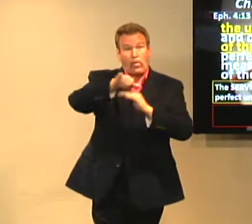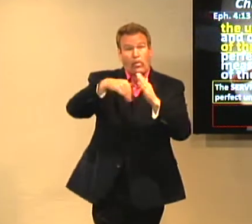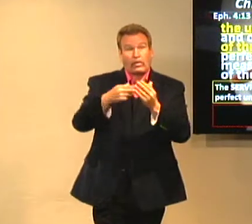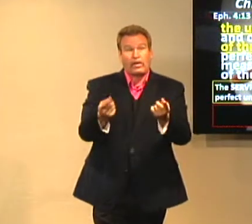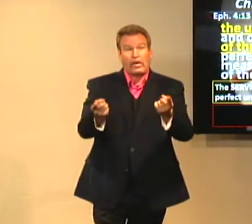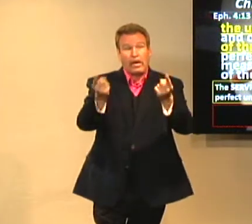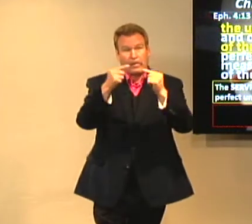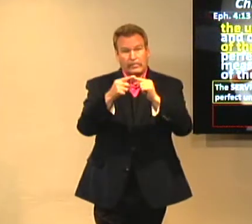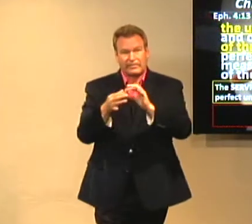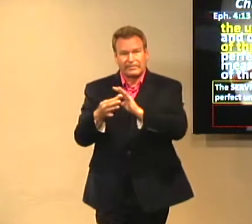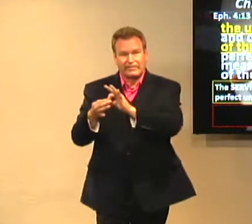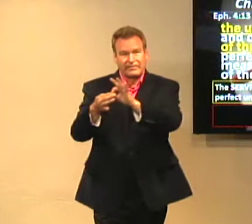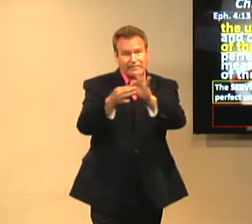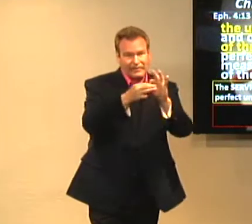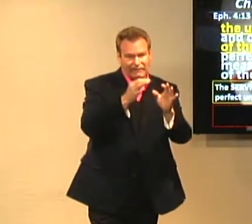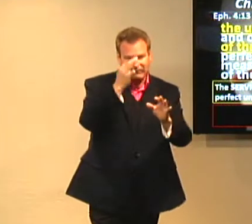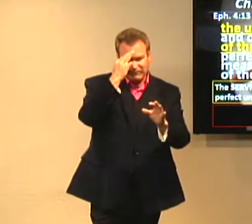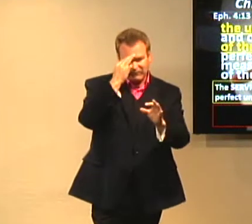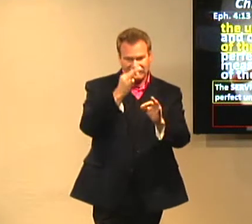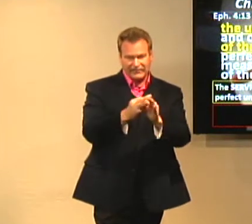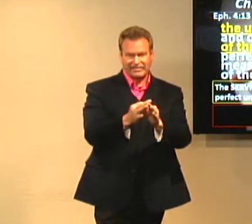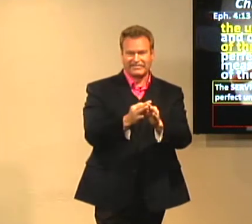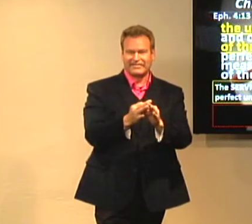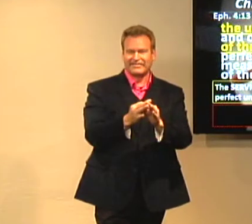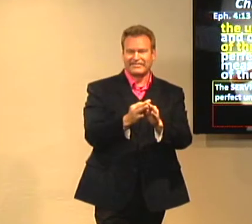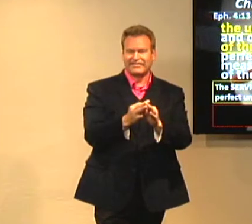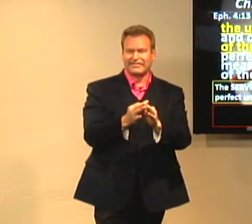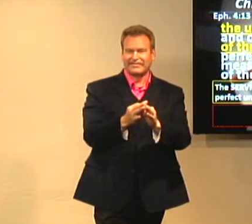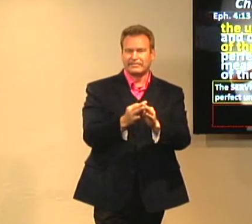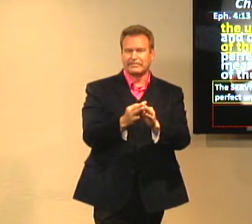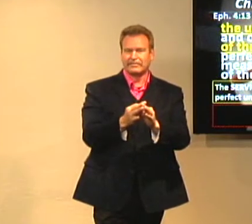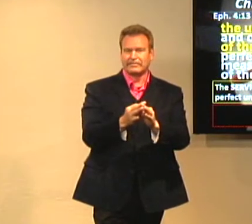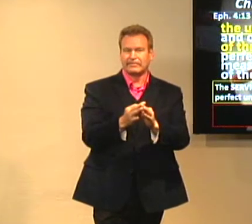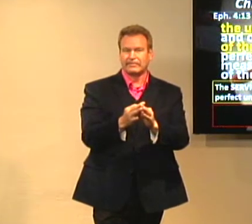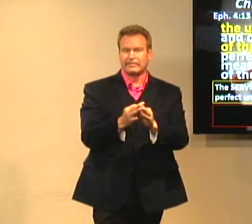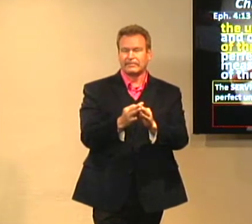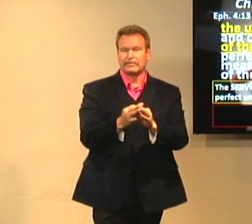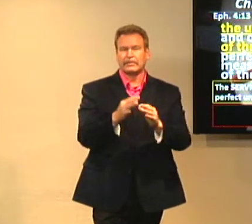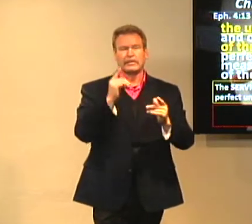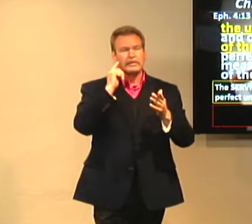until we all come to the unity of the faith.